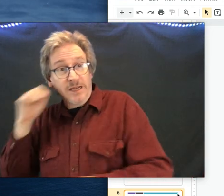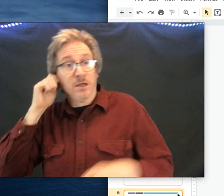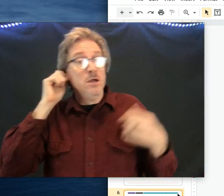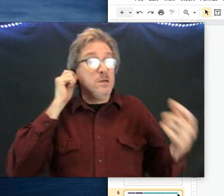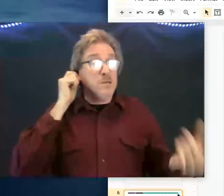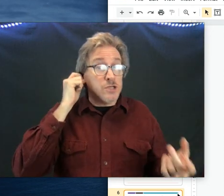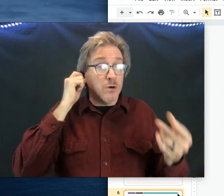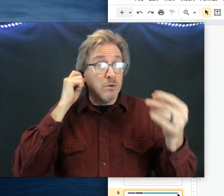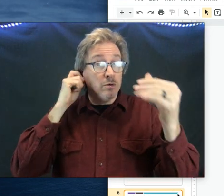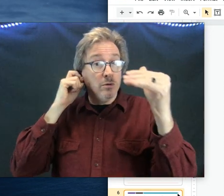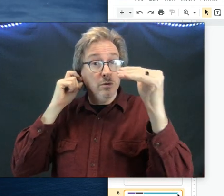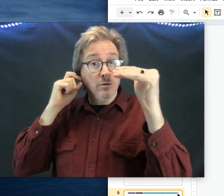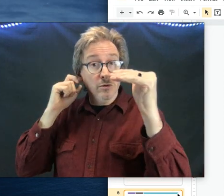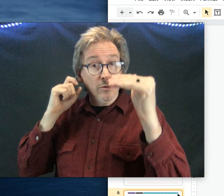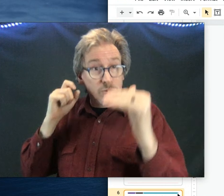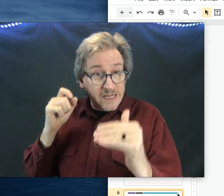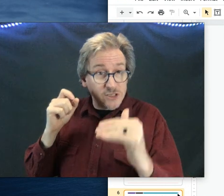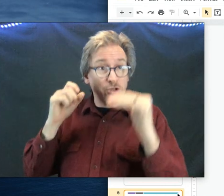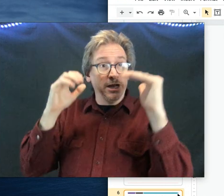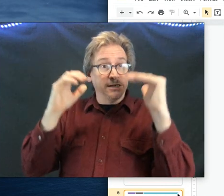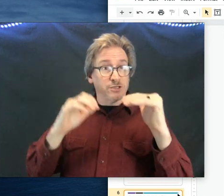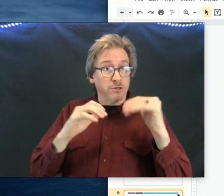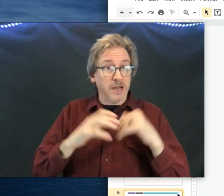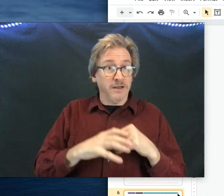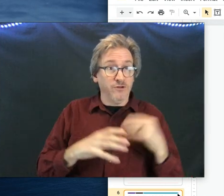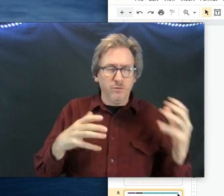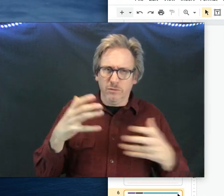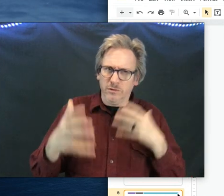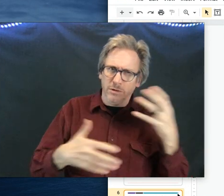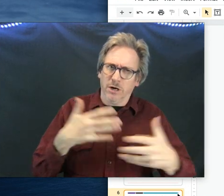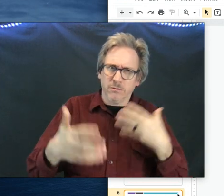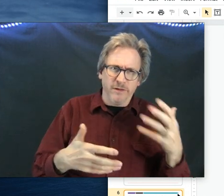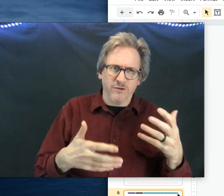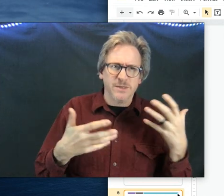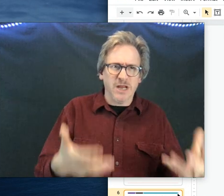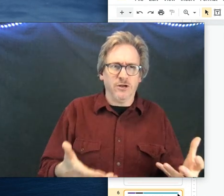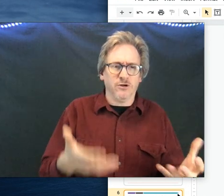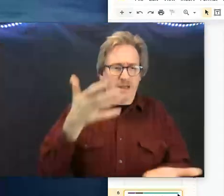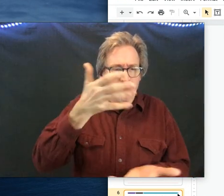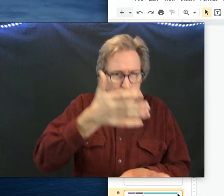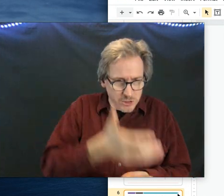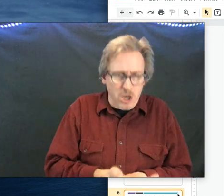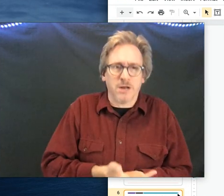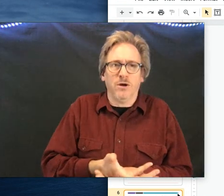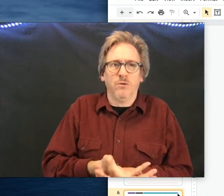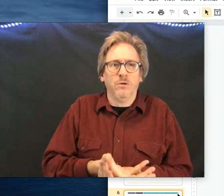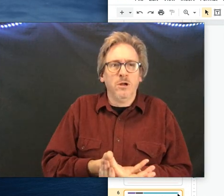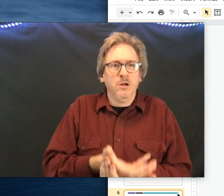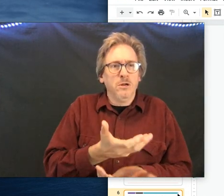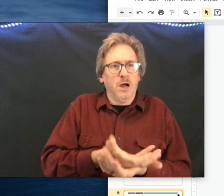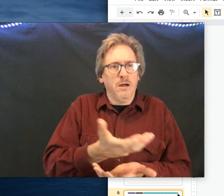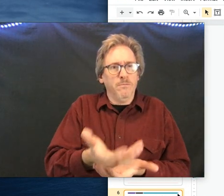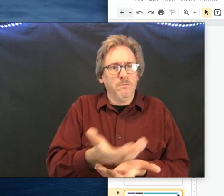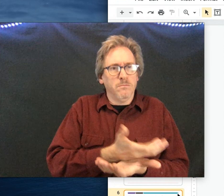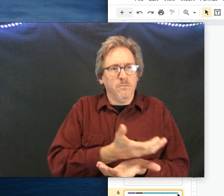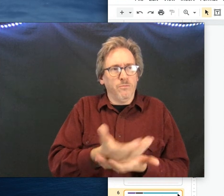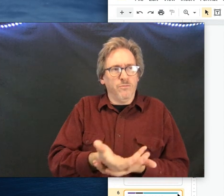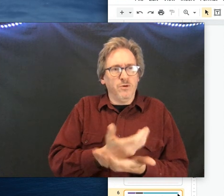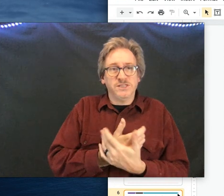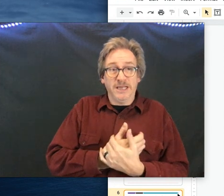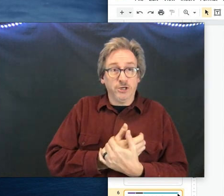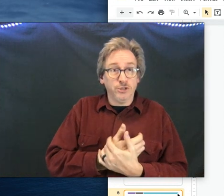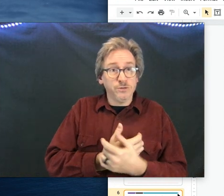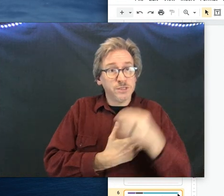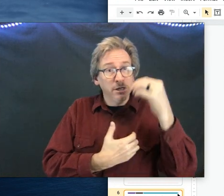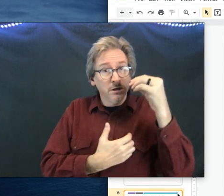last drink. So that's a good answer. And if if there's someone in your family you can talk about um,